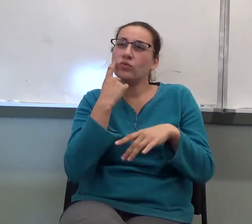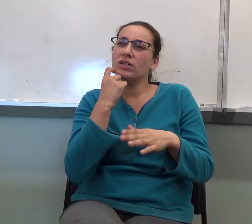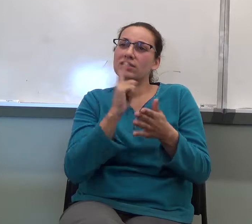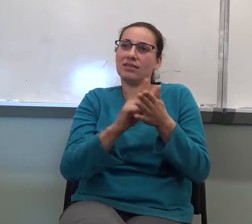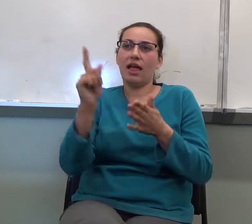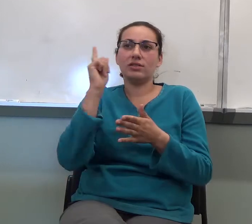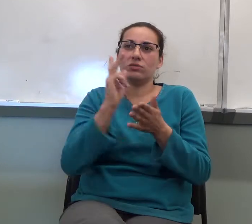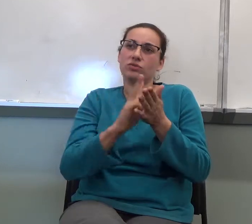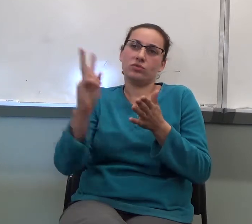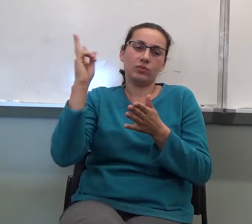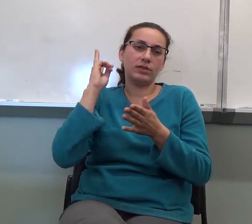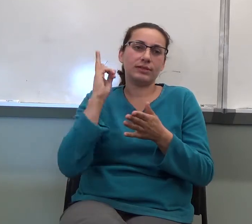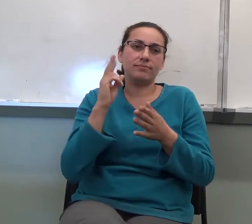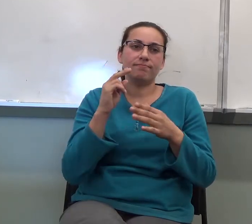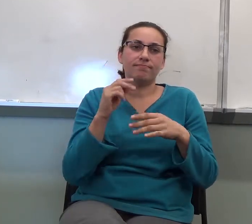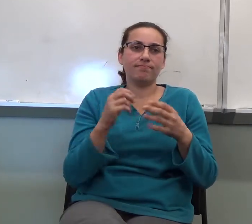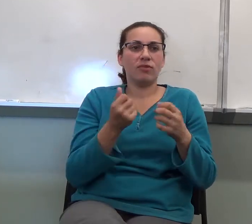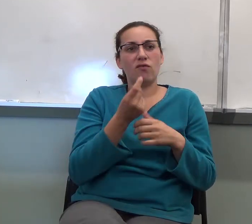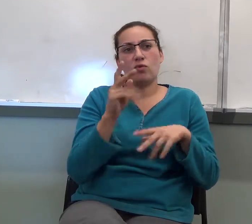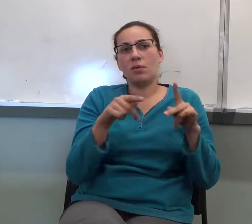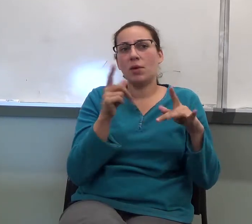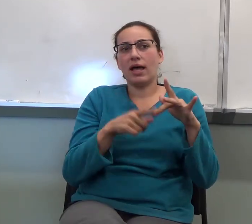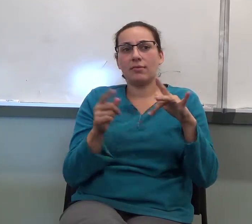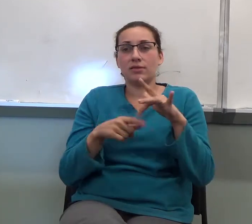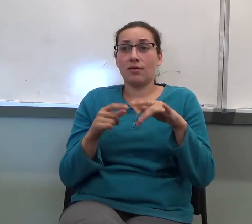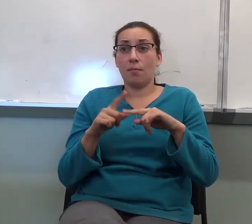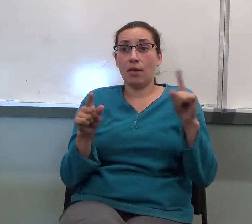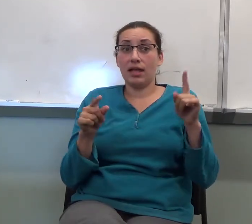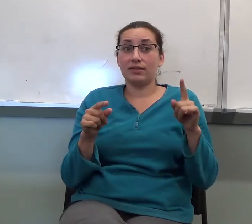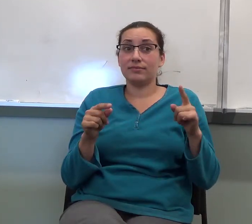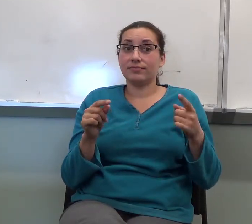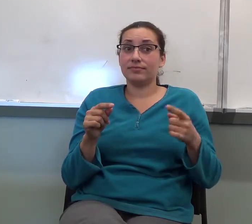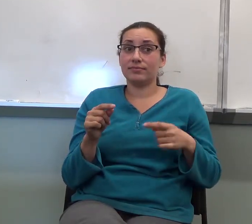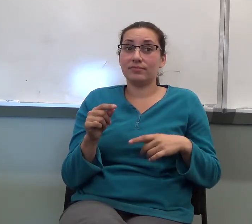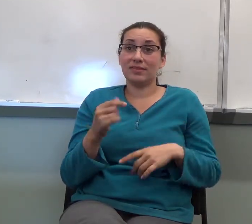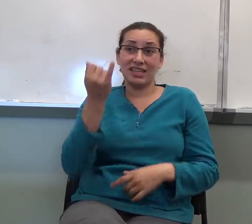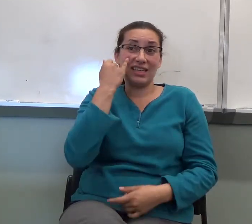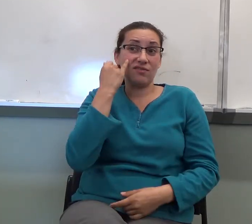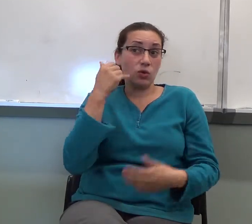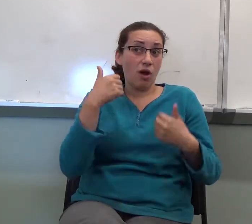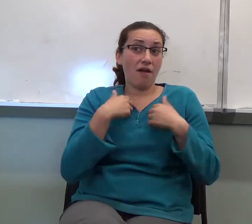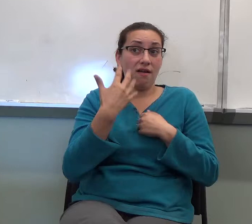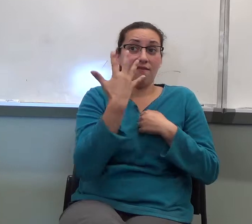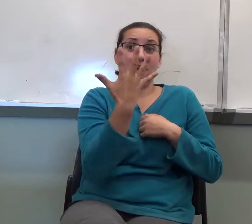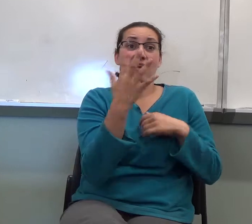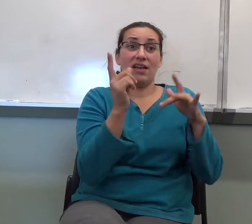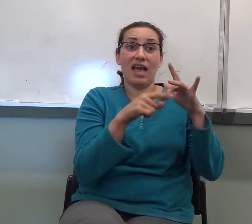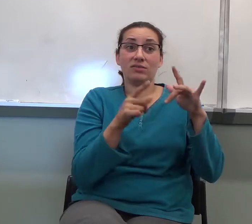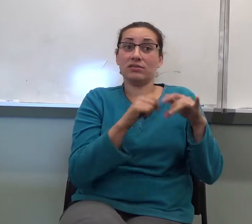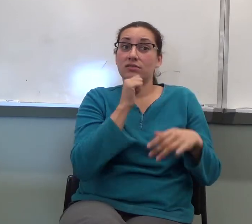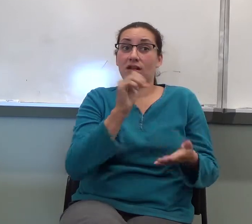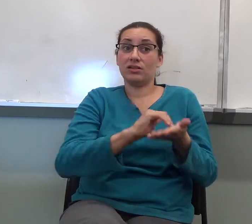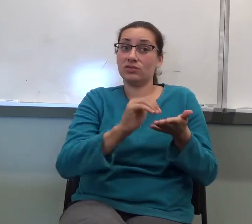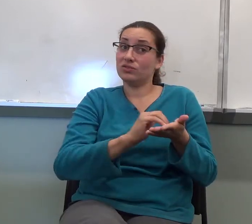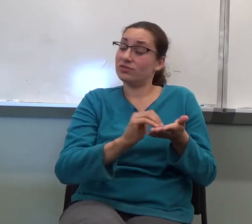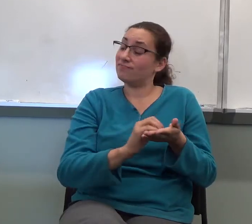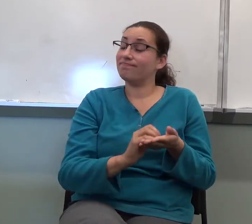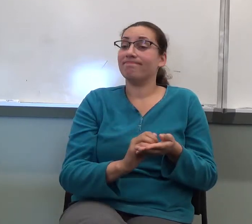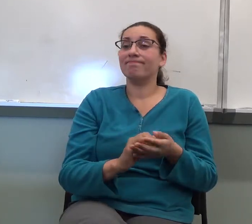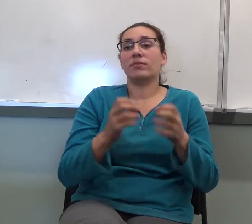before. I have to tell you, I'm going to stick with the 5 unexcused absences, and that's it. So a lot of people will be leaving us now.